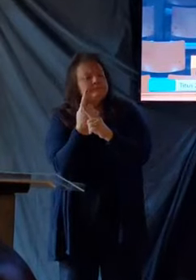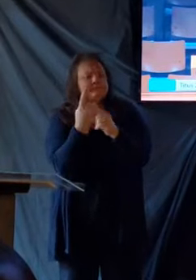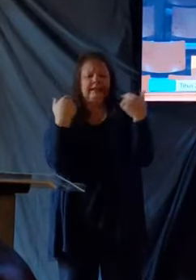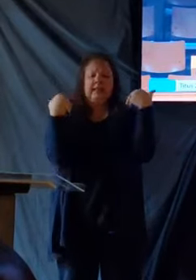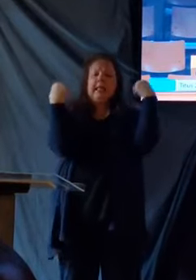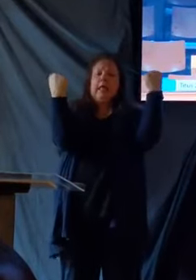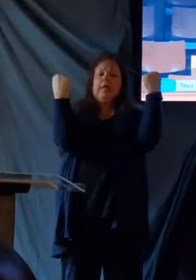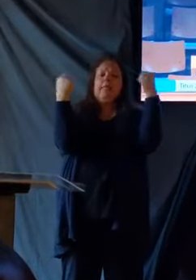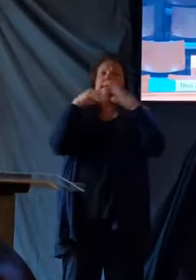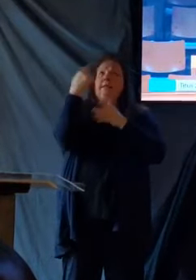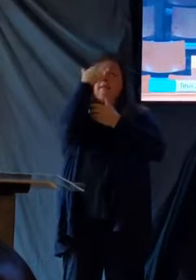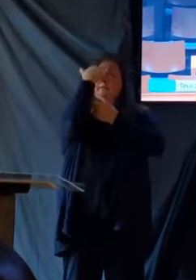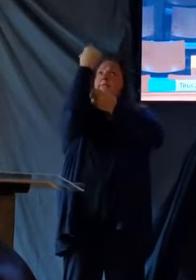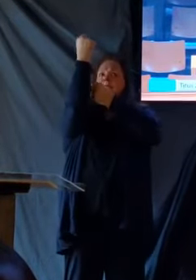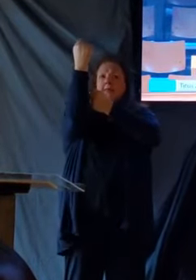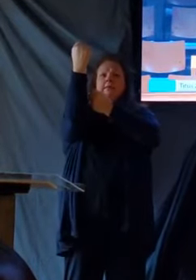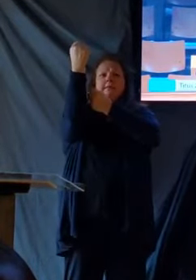healthy in the faith,